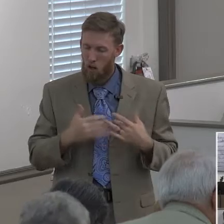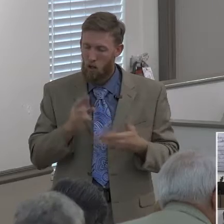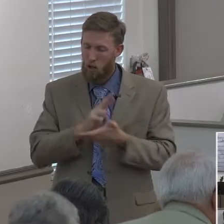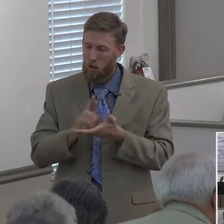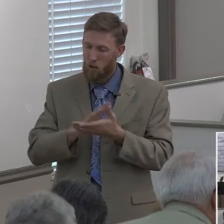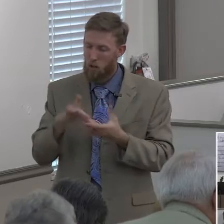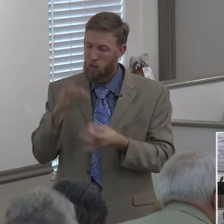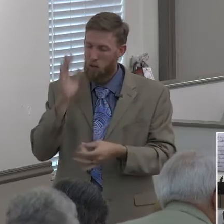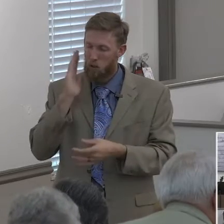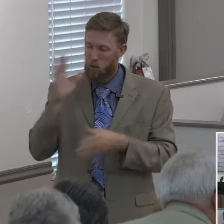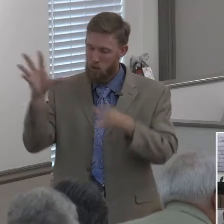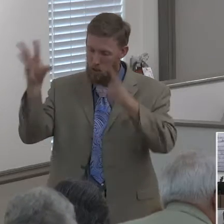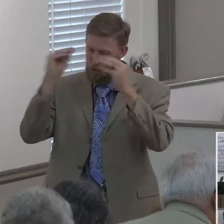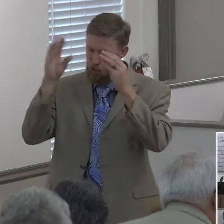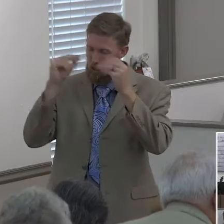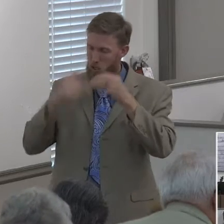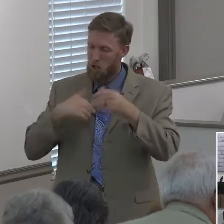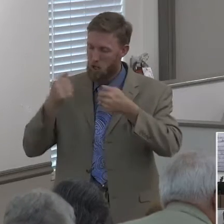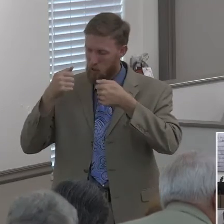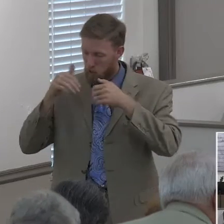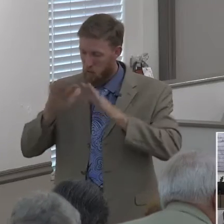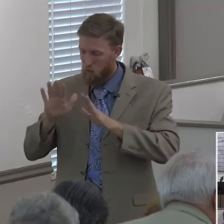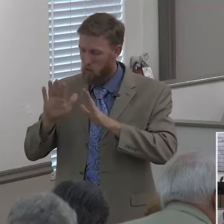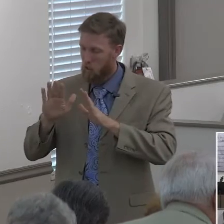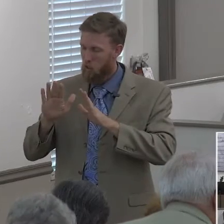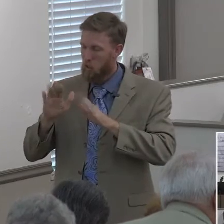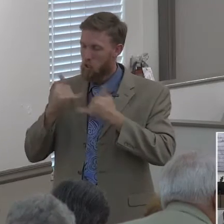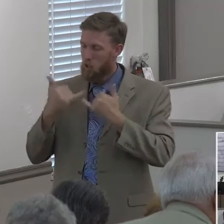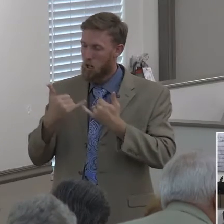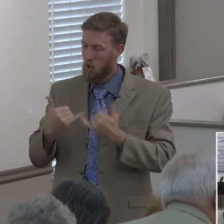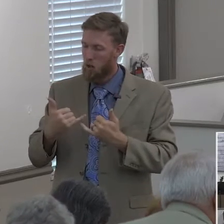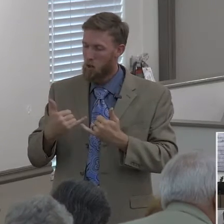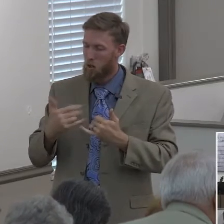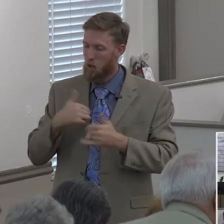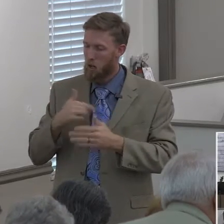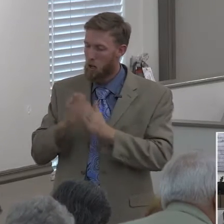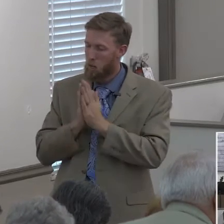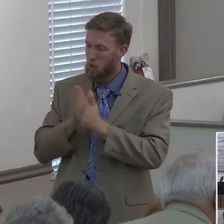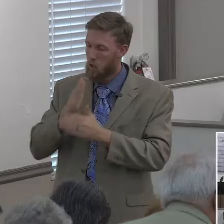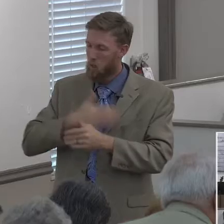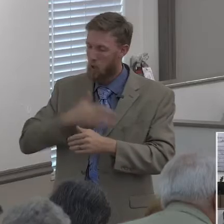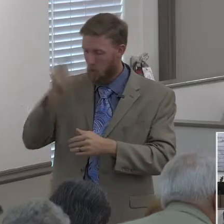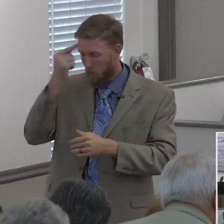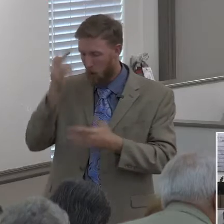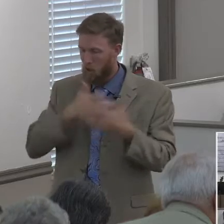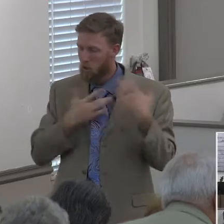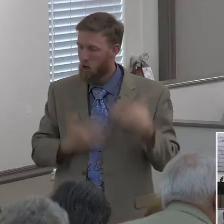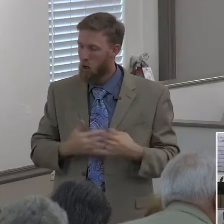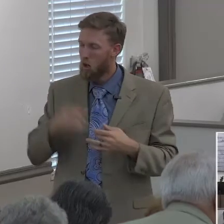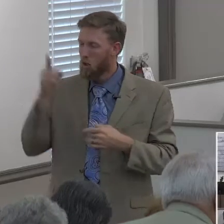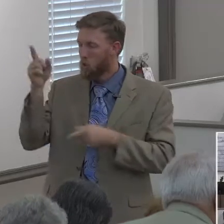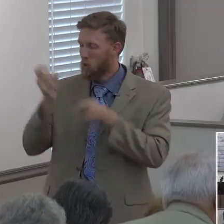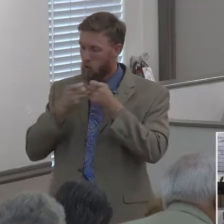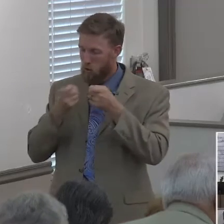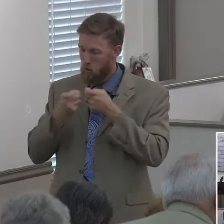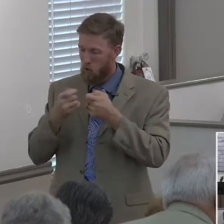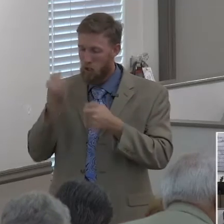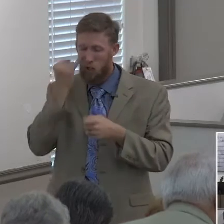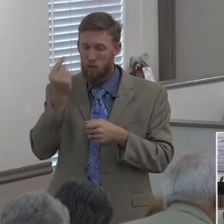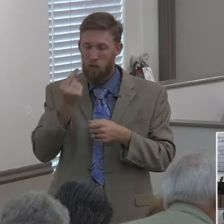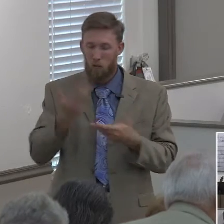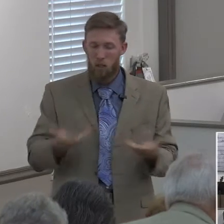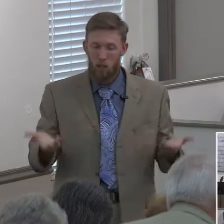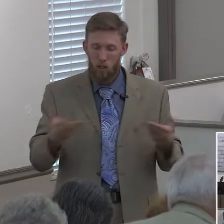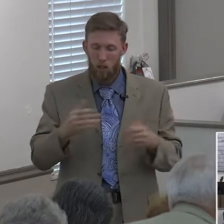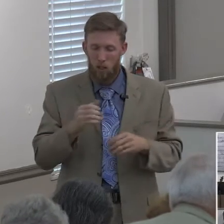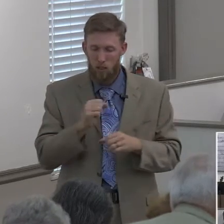that the Holy Spirit will be our teacher. I submit myself to You now. Pray that my mind and my heart will be Yours. And God, I pray if there's a